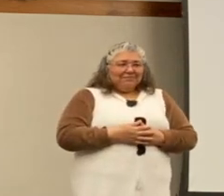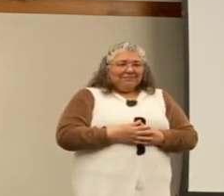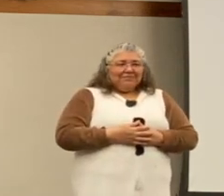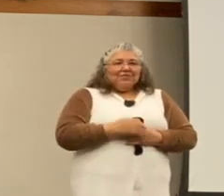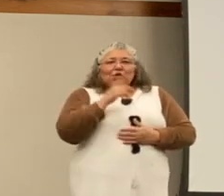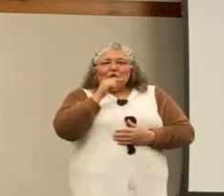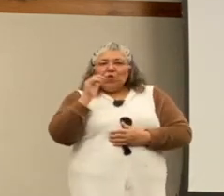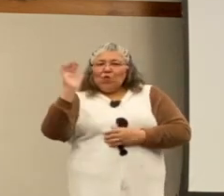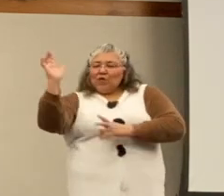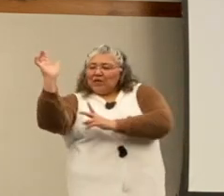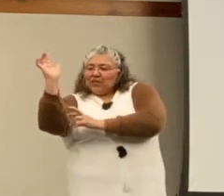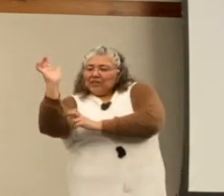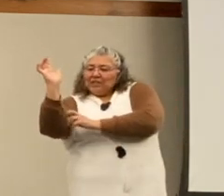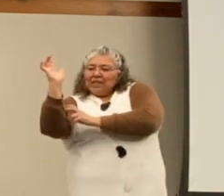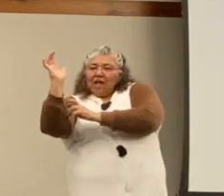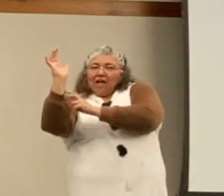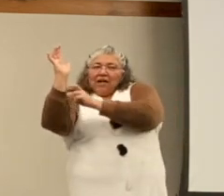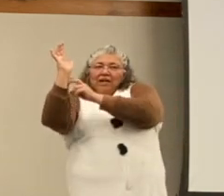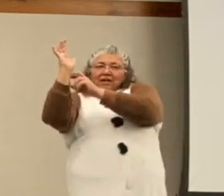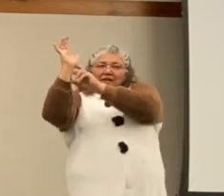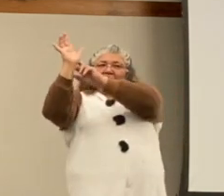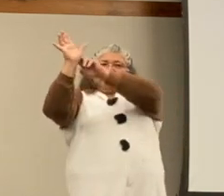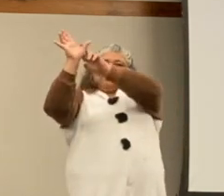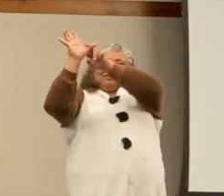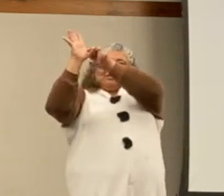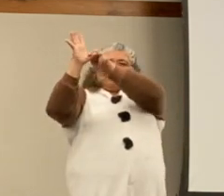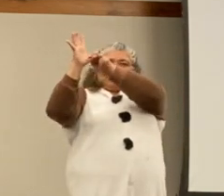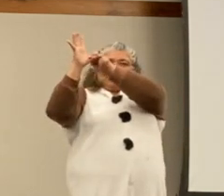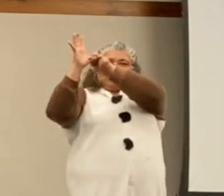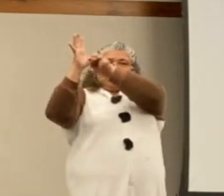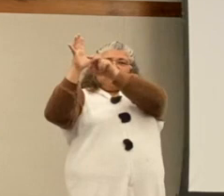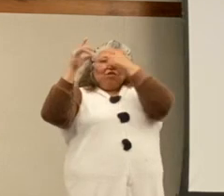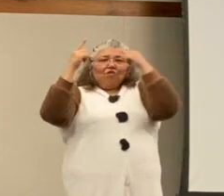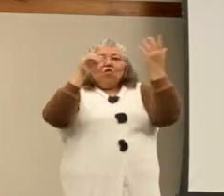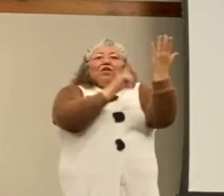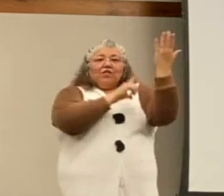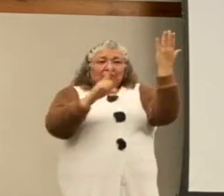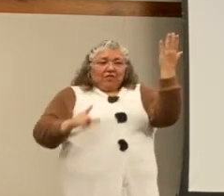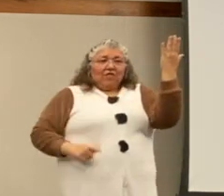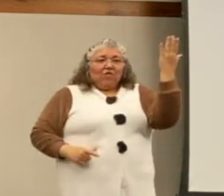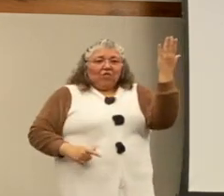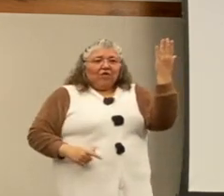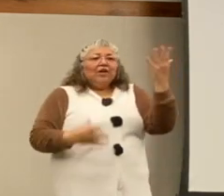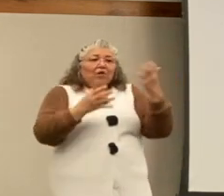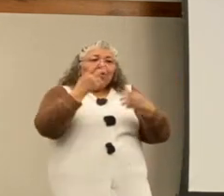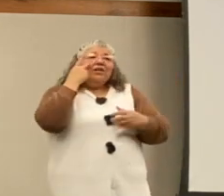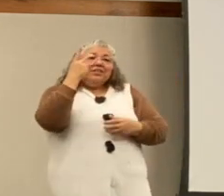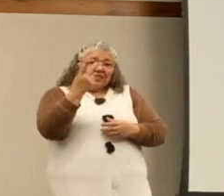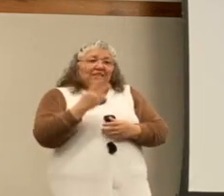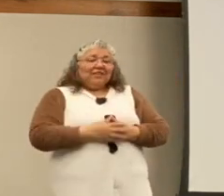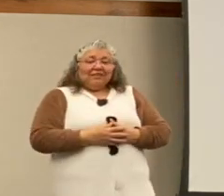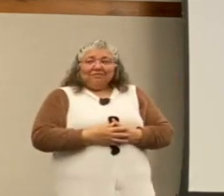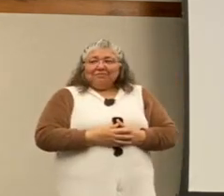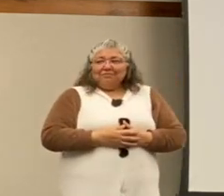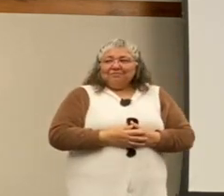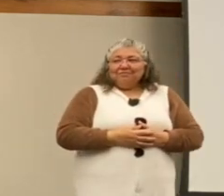Who climbed up a sycamore tree for the Lord he wanted to see.